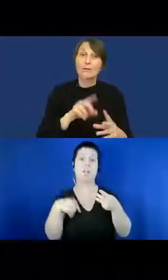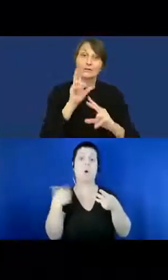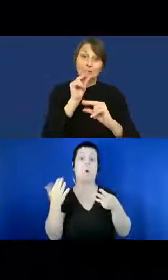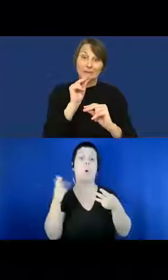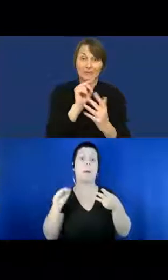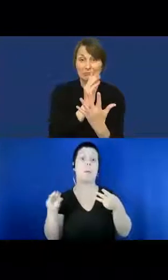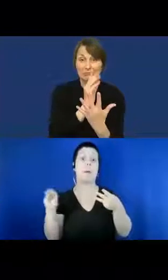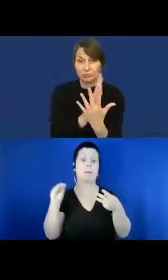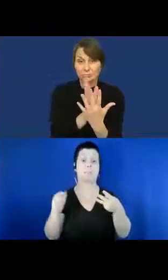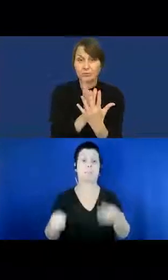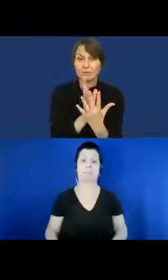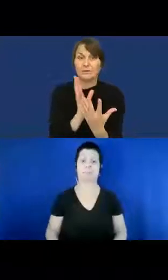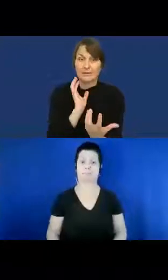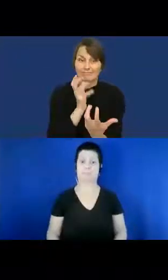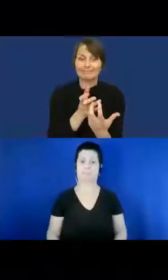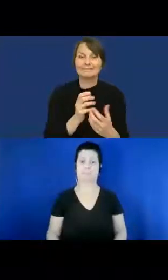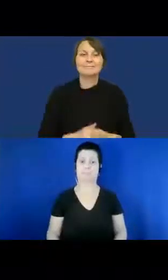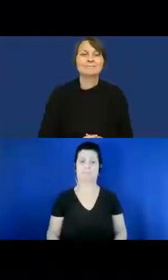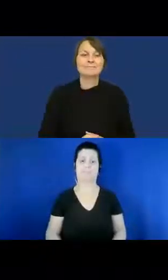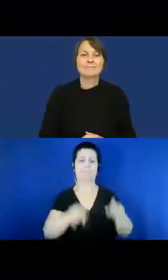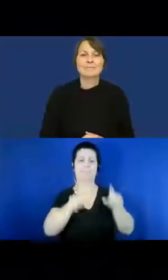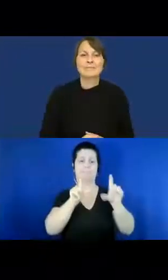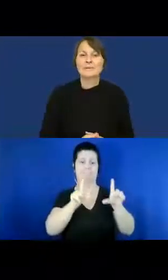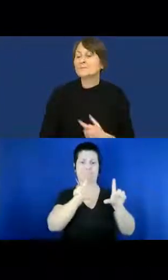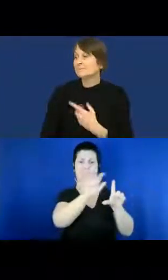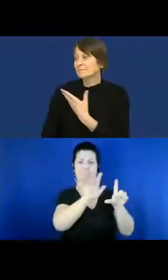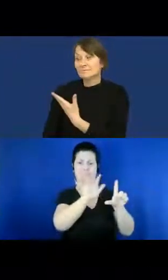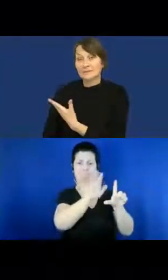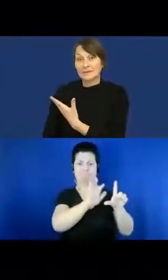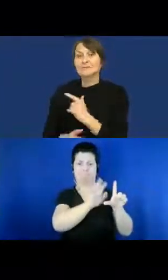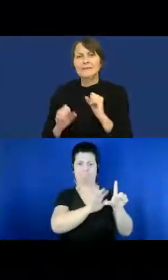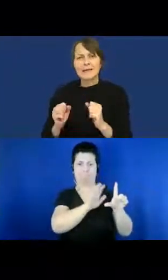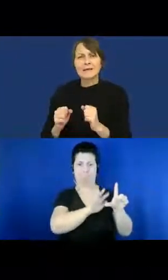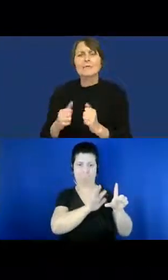And the Tactile Board was designed to foster social interactions